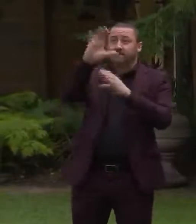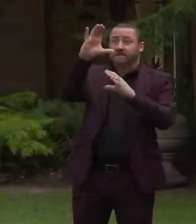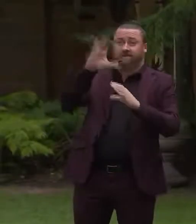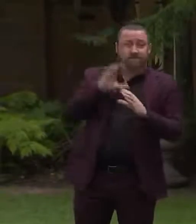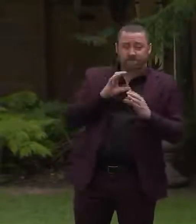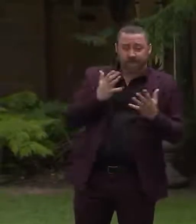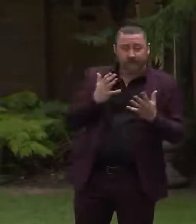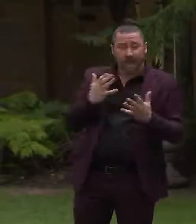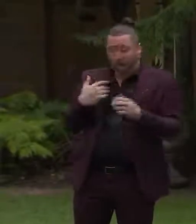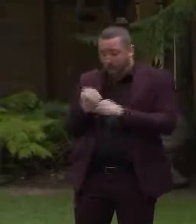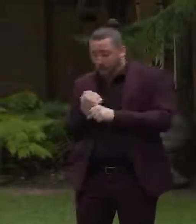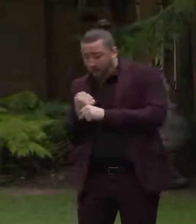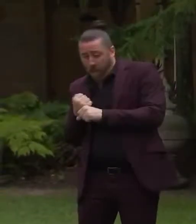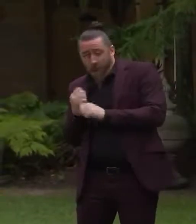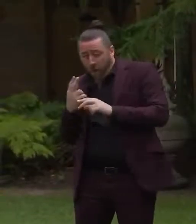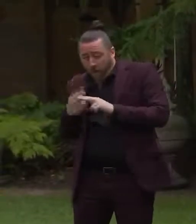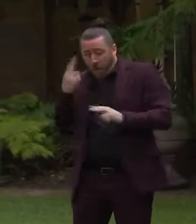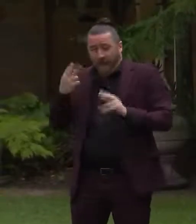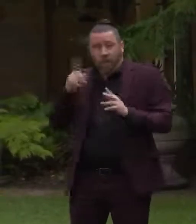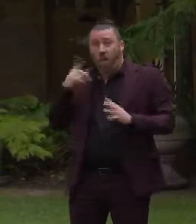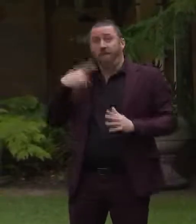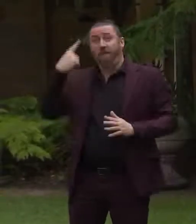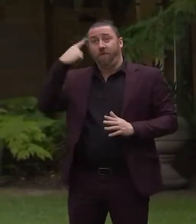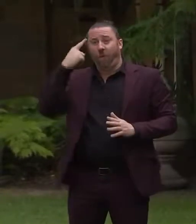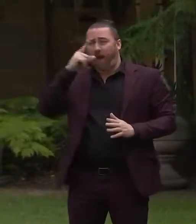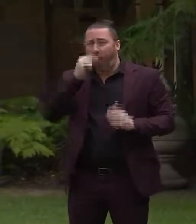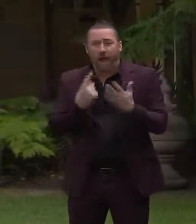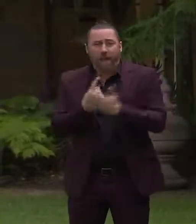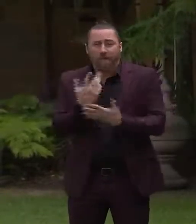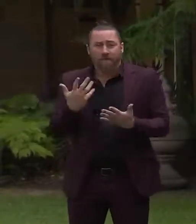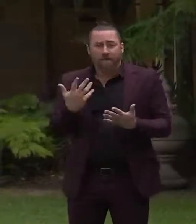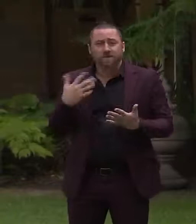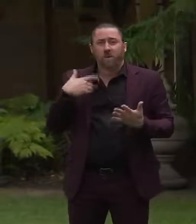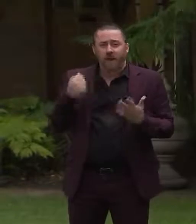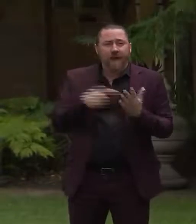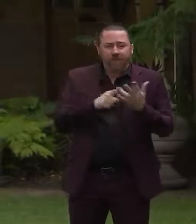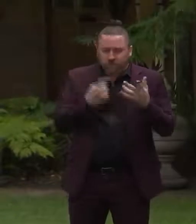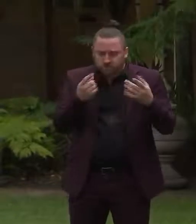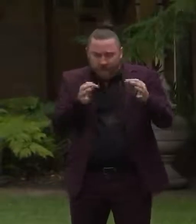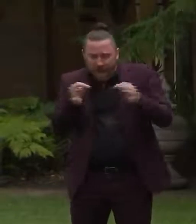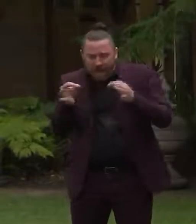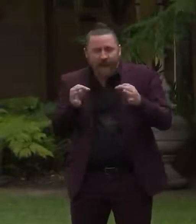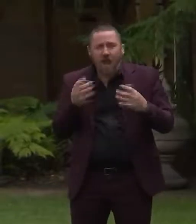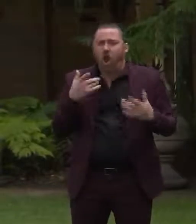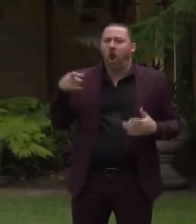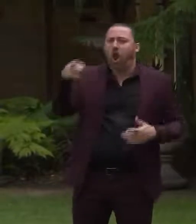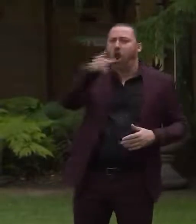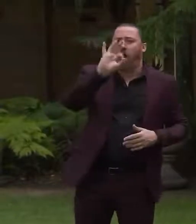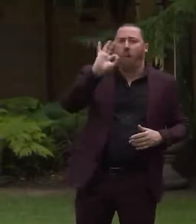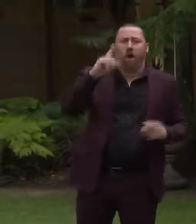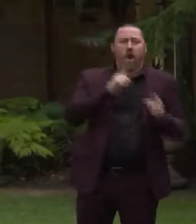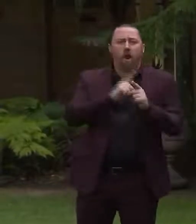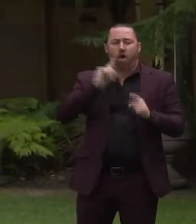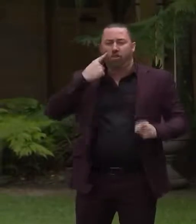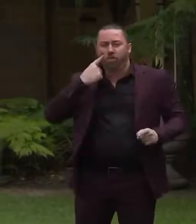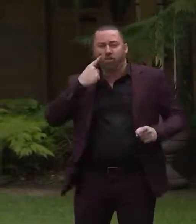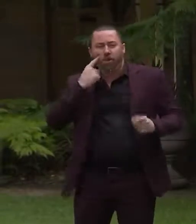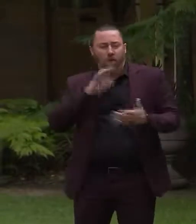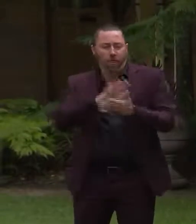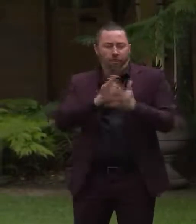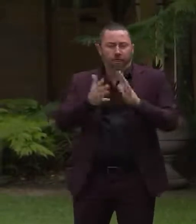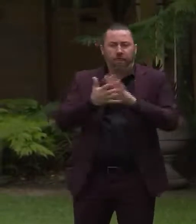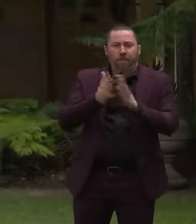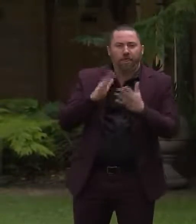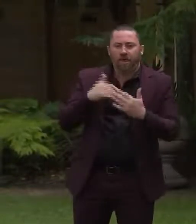not progressing as we had hoped at the start. So it's just those, no one's deliberately mixing messages or causing